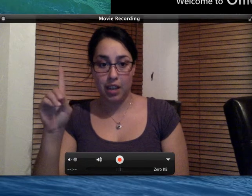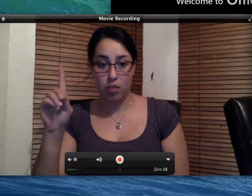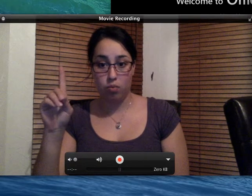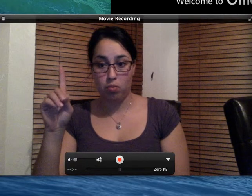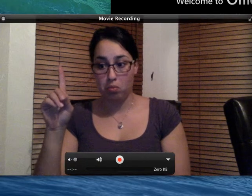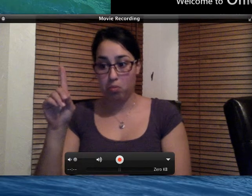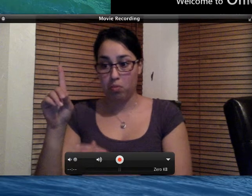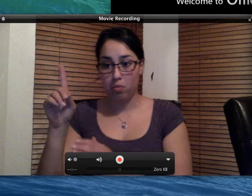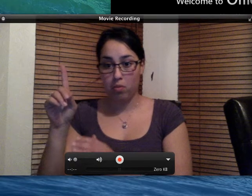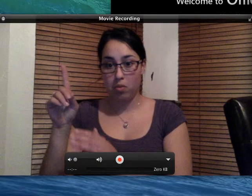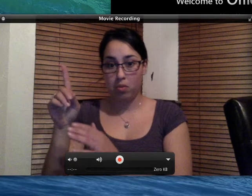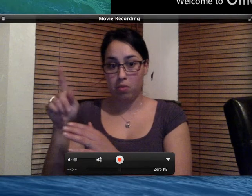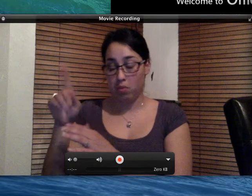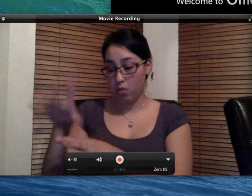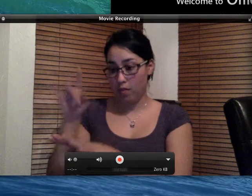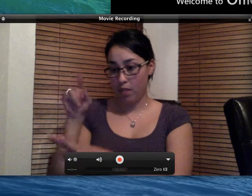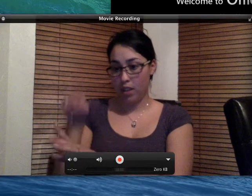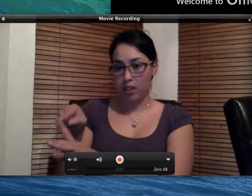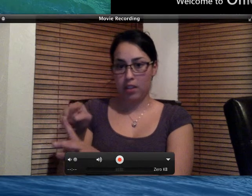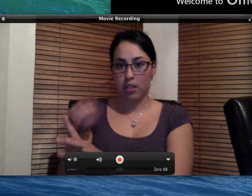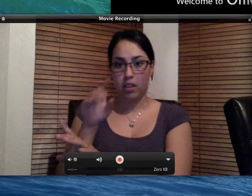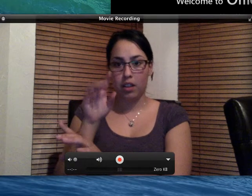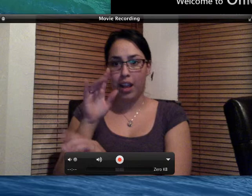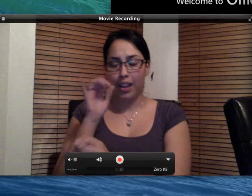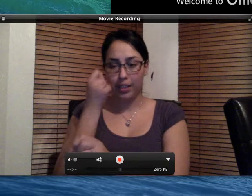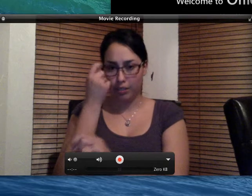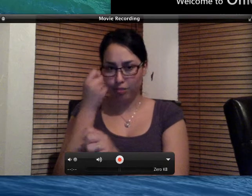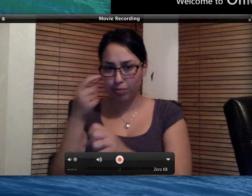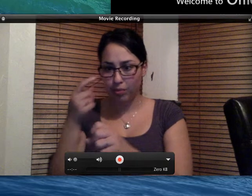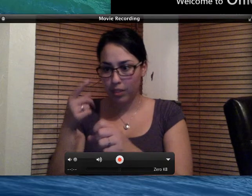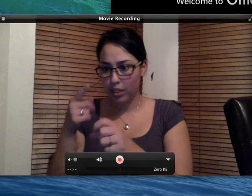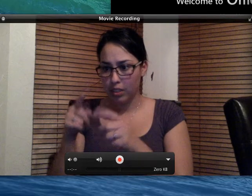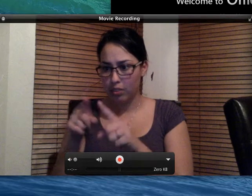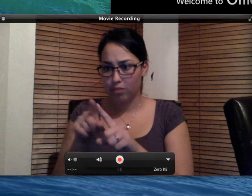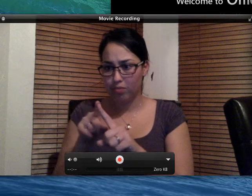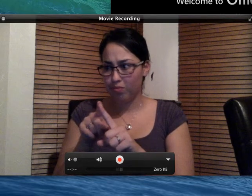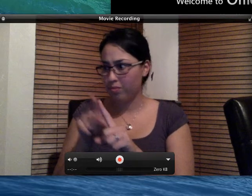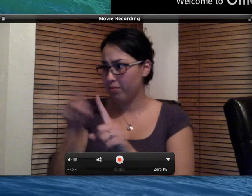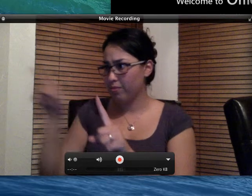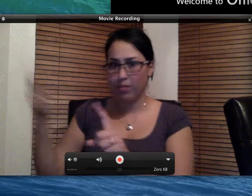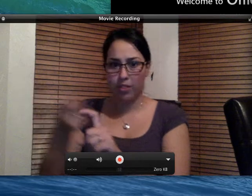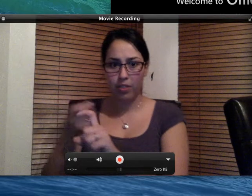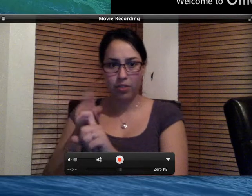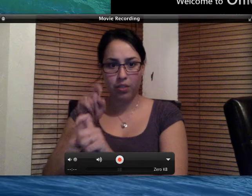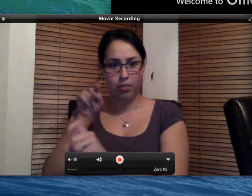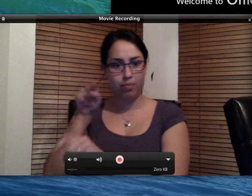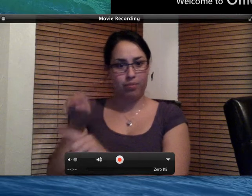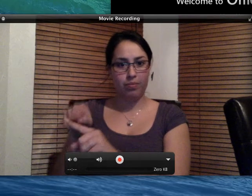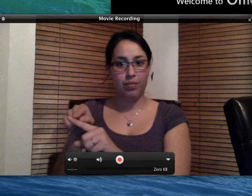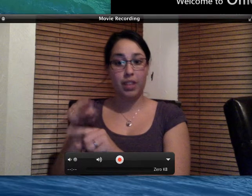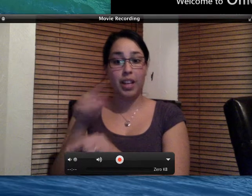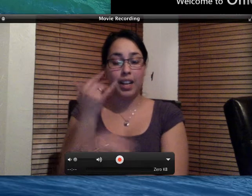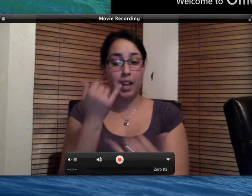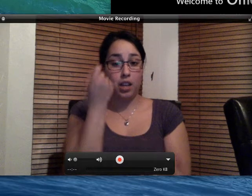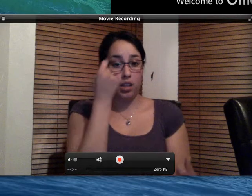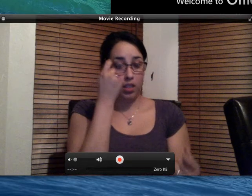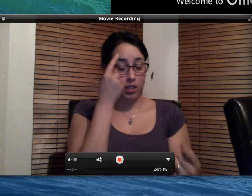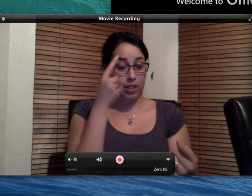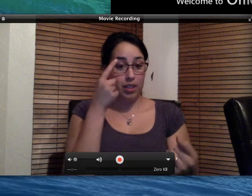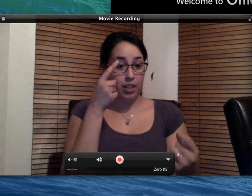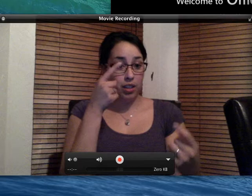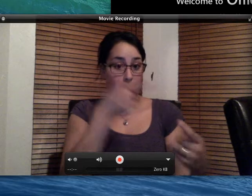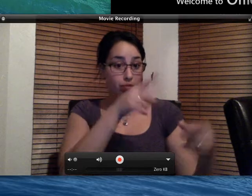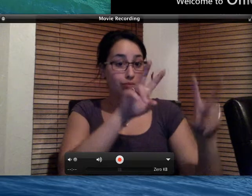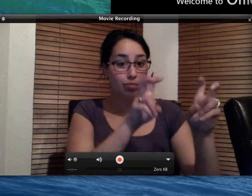of Ultrasound in Medicine. The title is Observations of In Utero Masturbation.